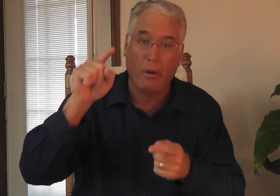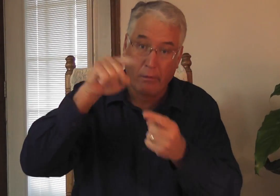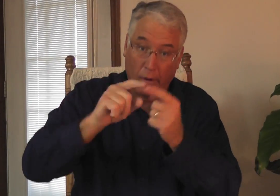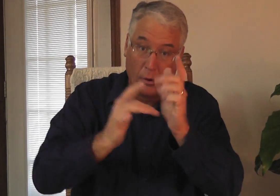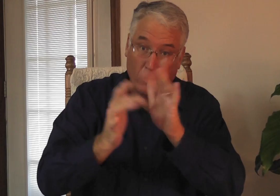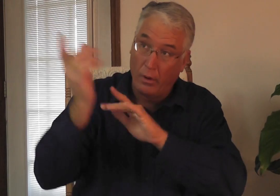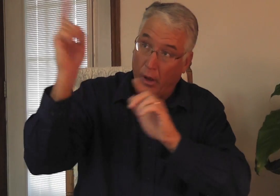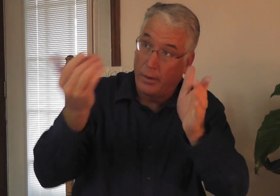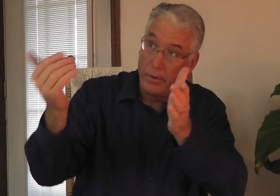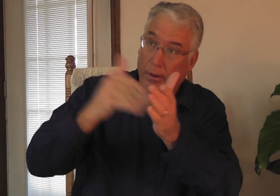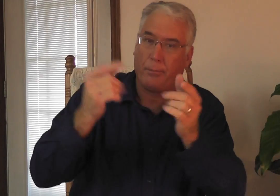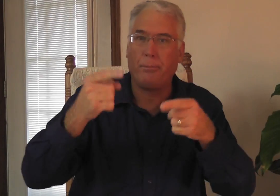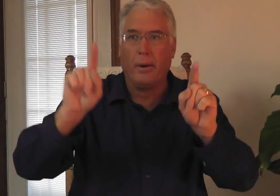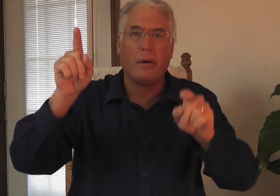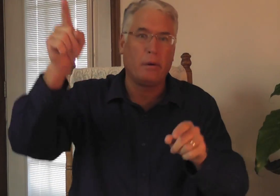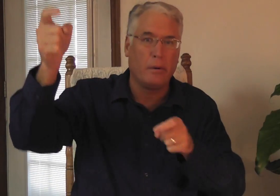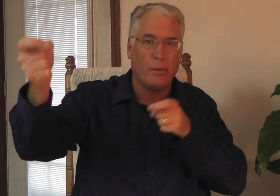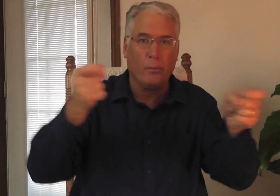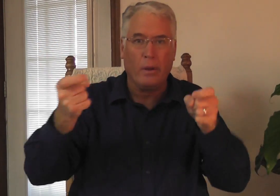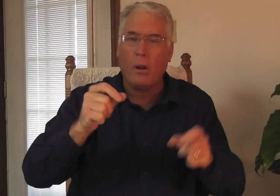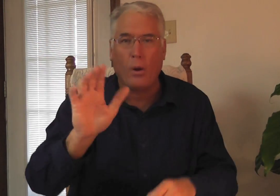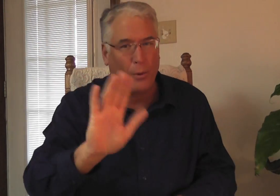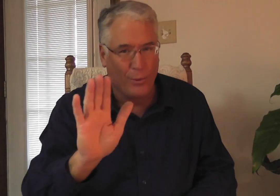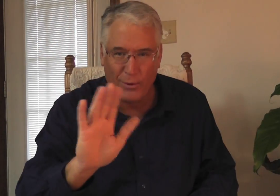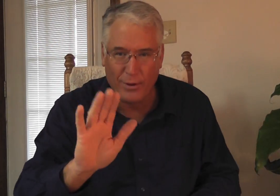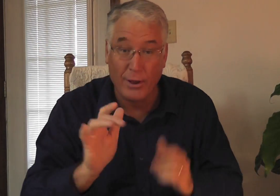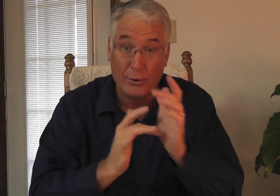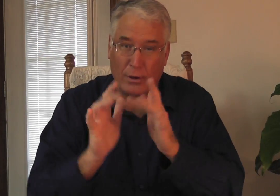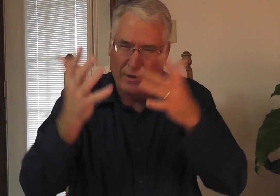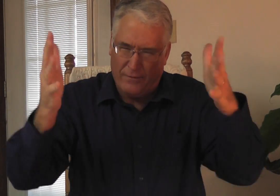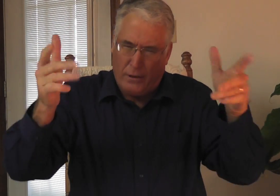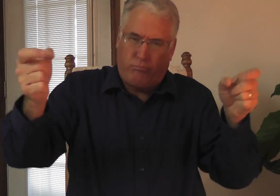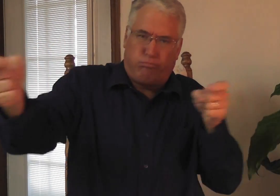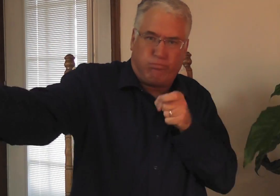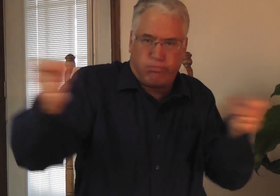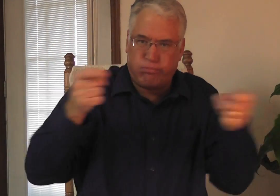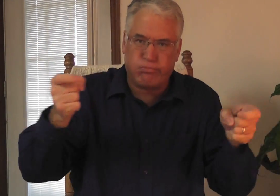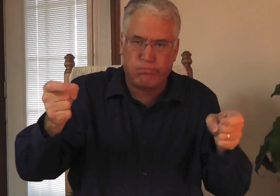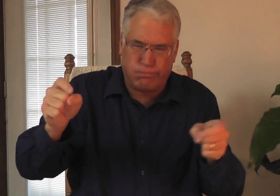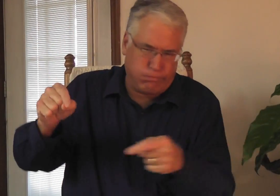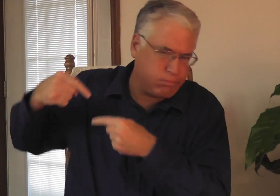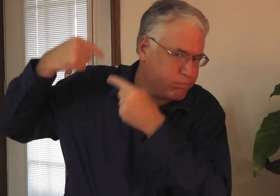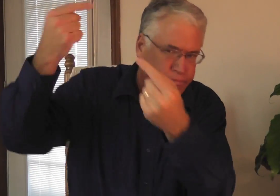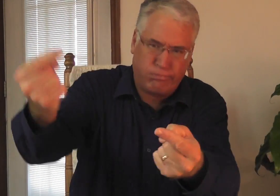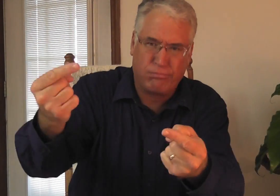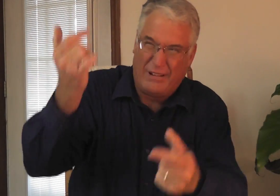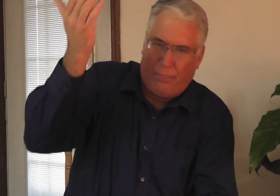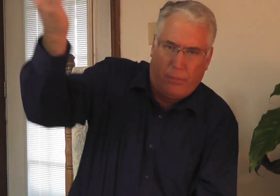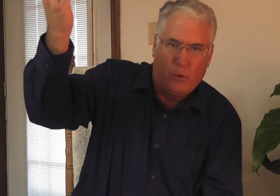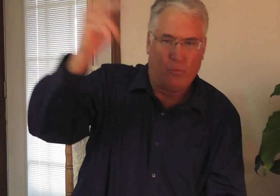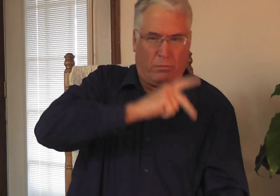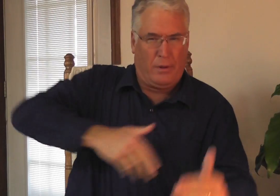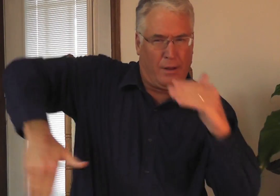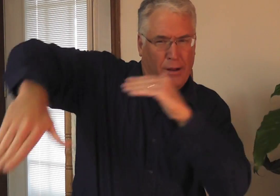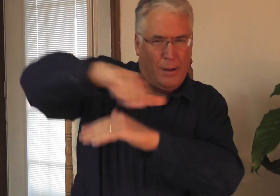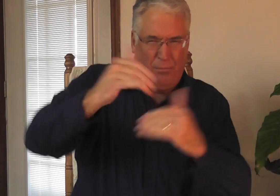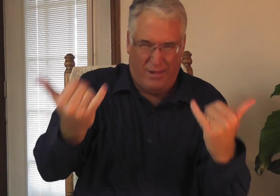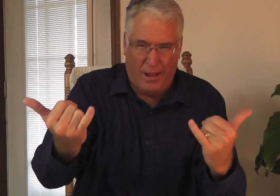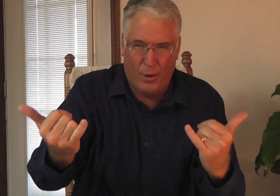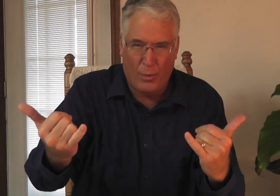in control and won't be in control until later when he comes back and then finally. No. Jesus is reigning right now. He's